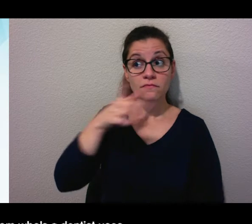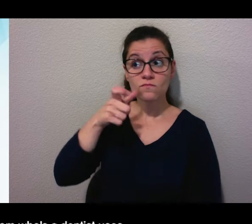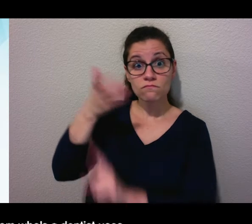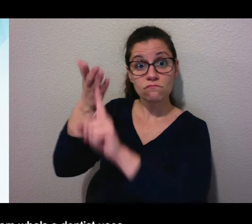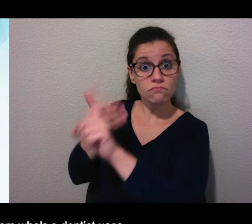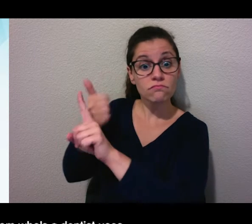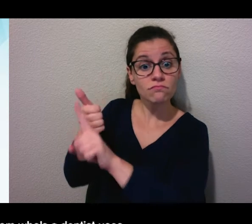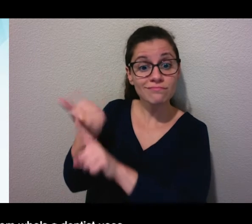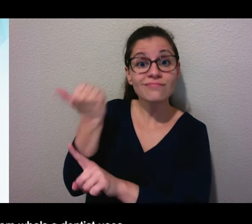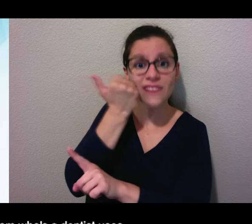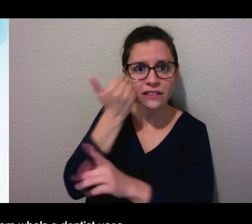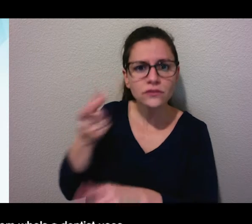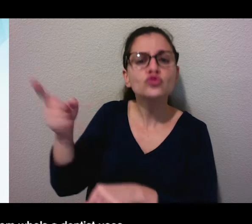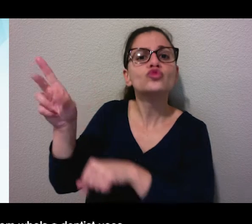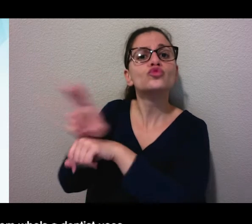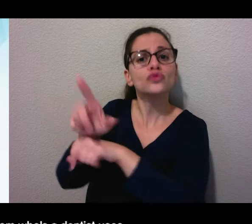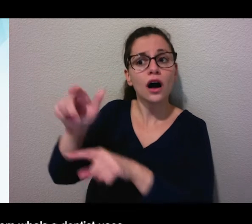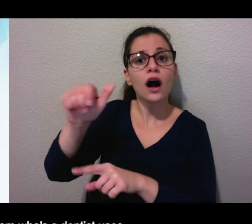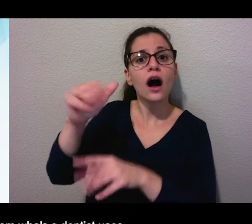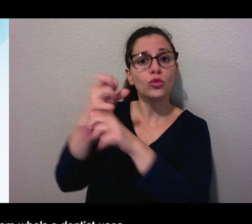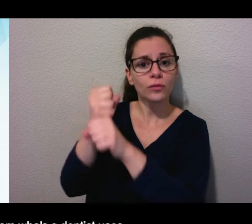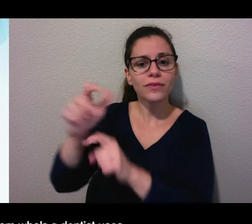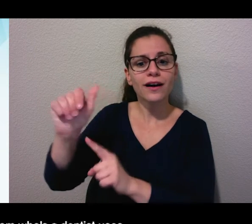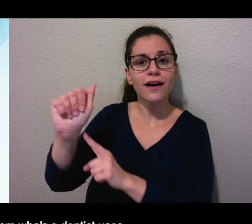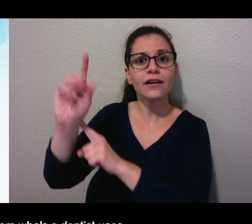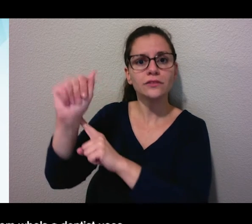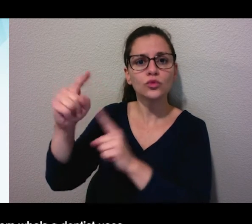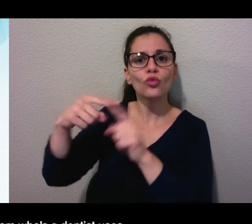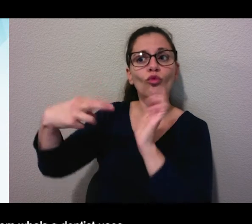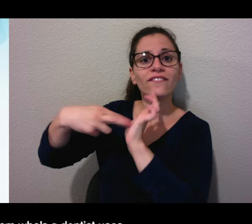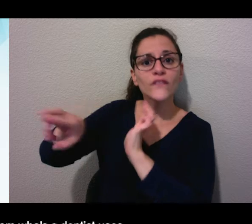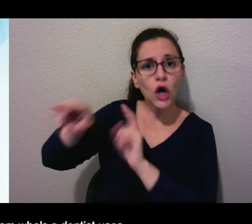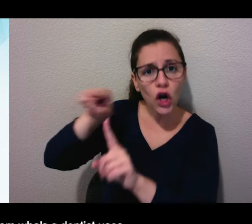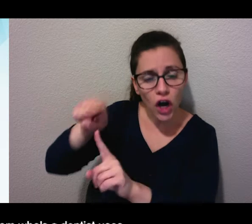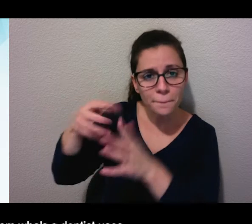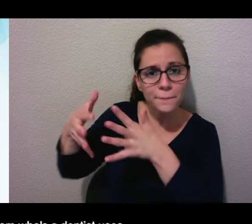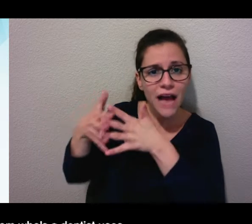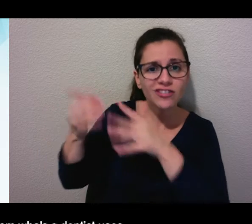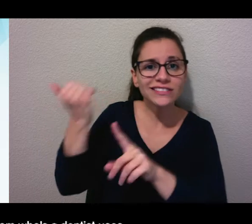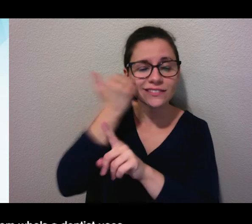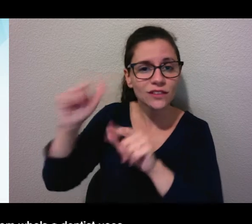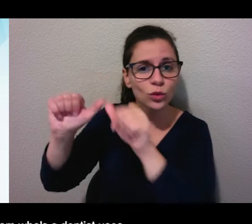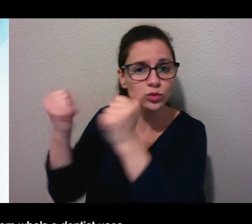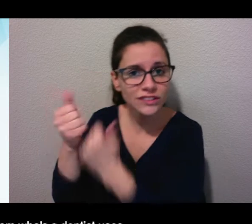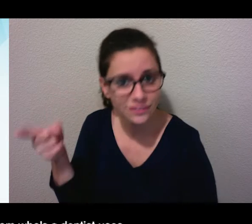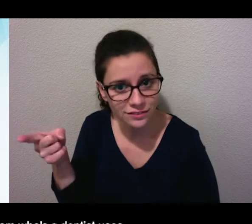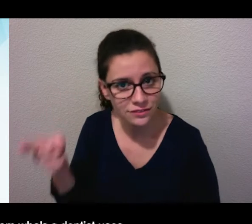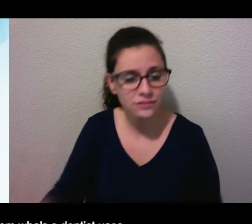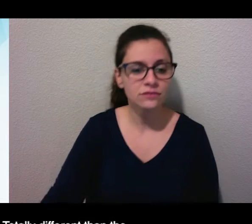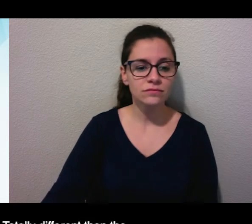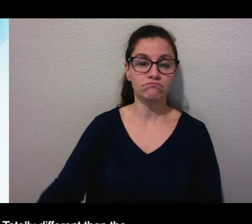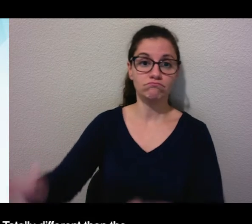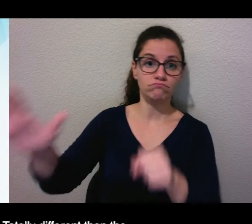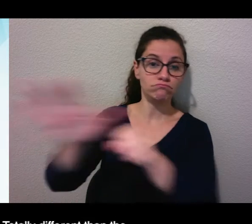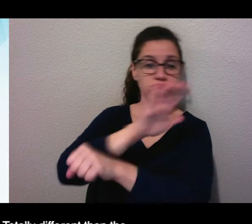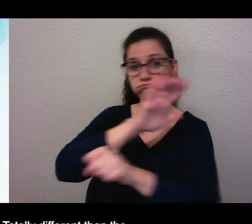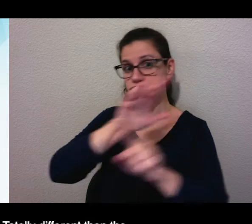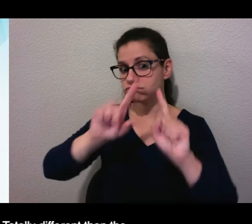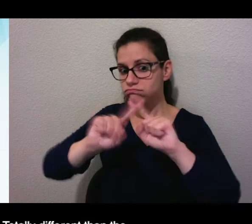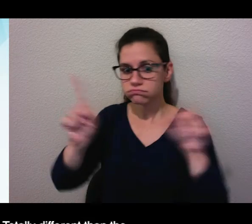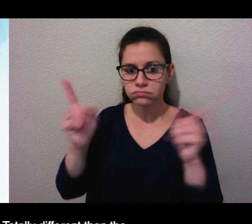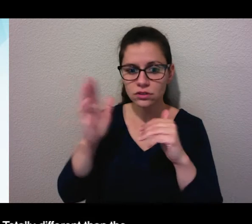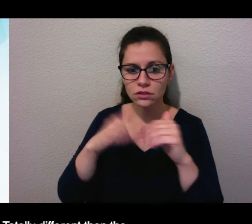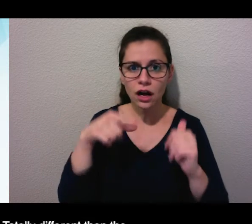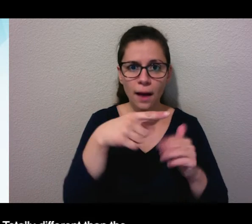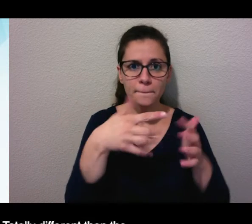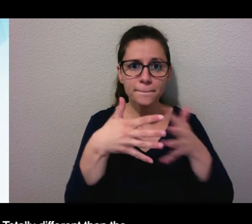Dental Association. My mom, who's a dentist, uses the acronym ADA to refer to the American